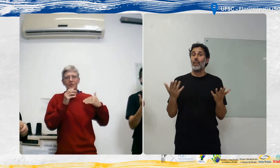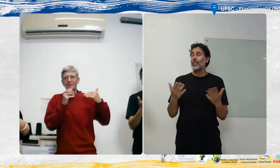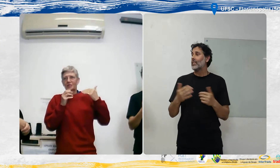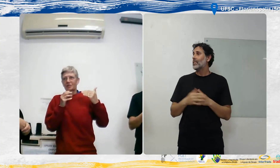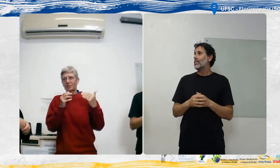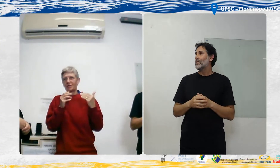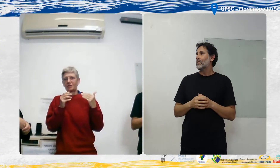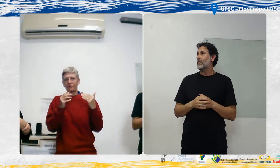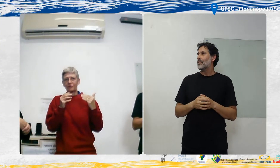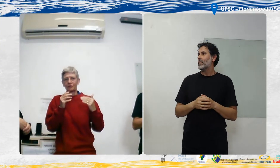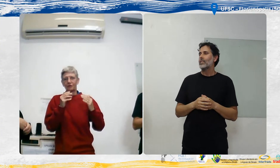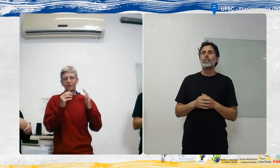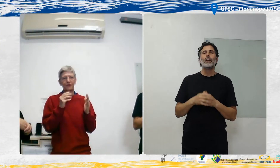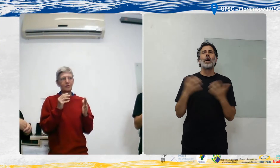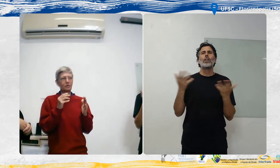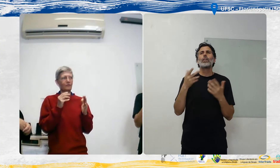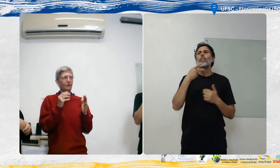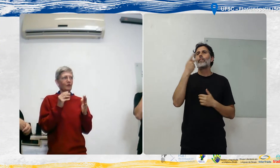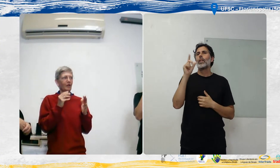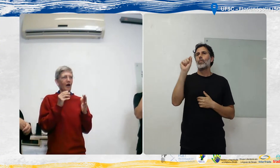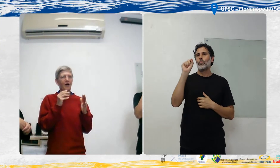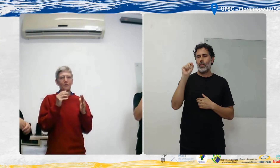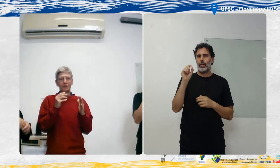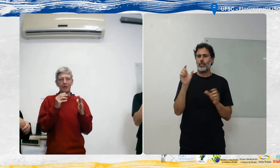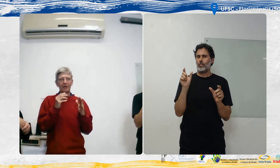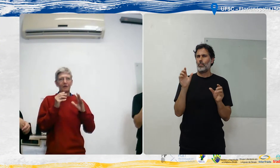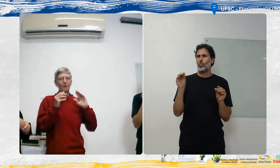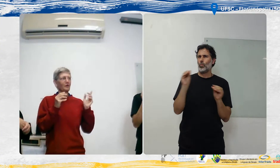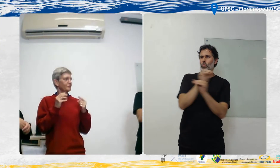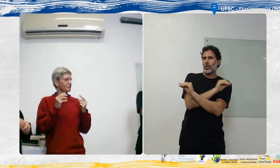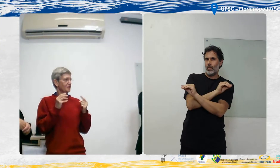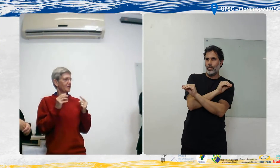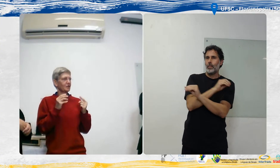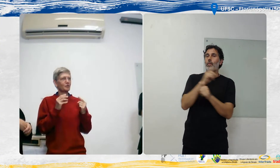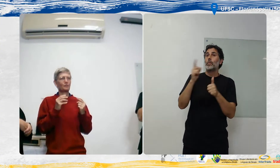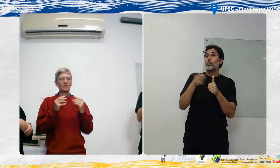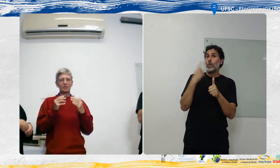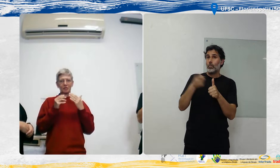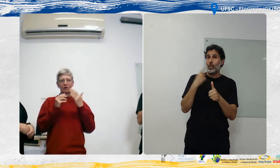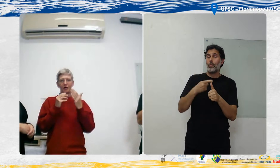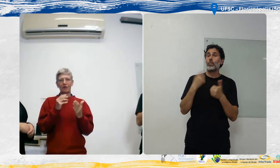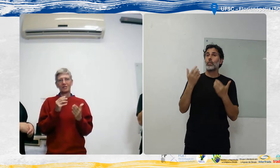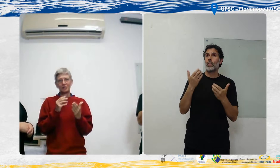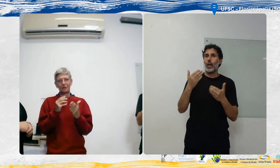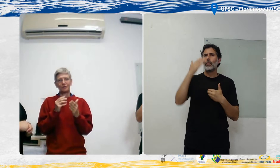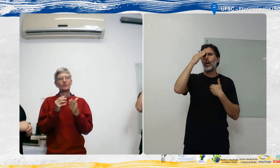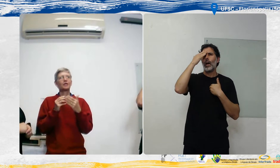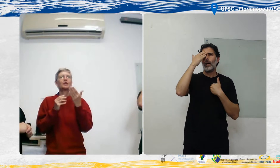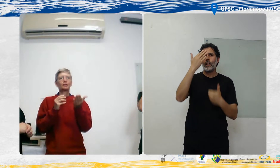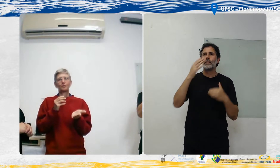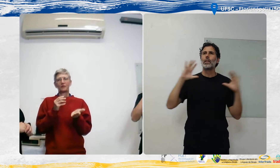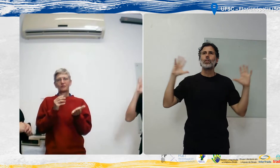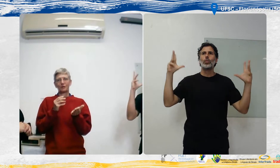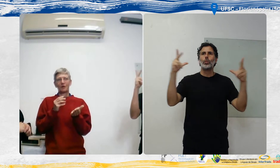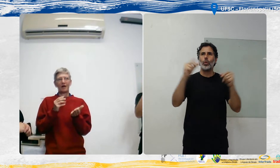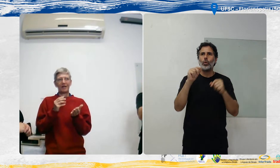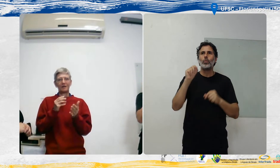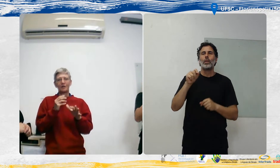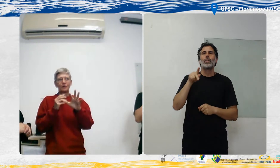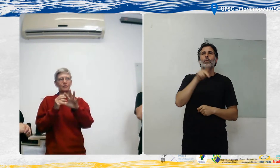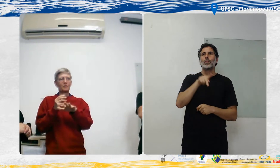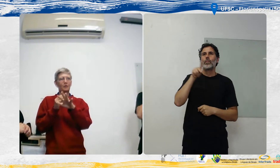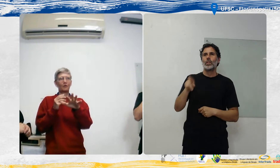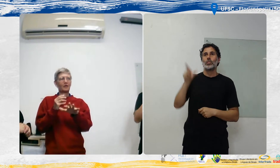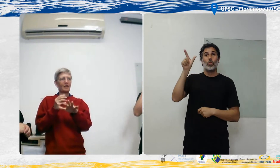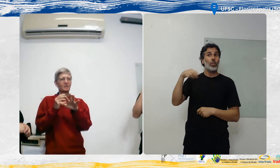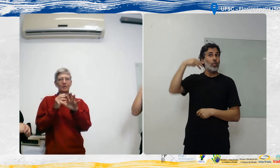do things in a slightly different order. First of all, I would like all of us here to register our gratitude to Professor Huarli,